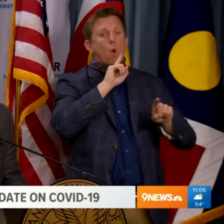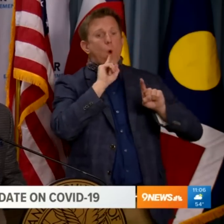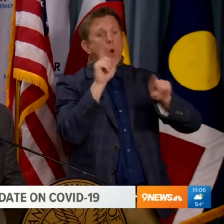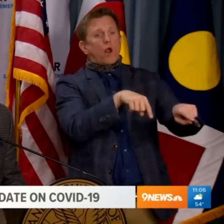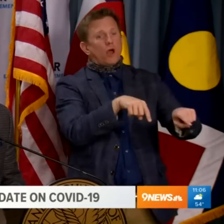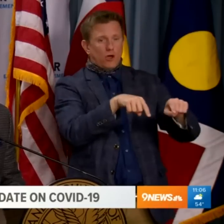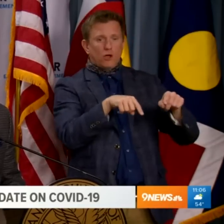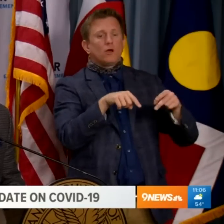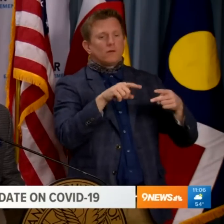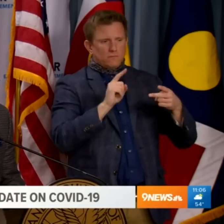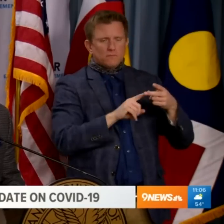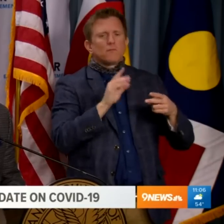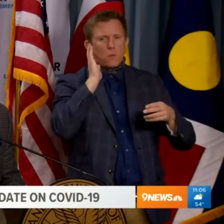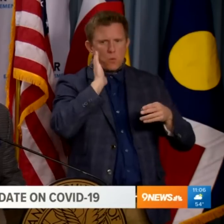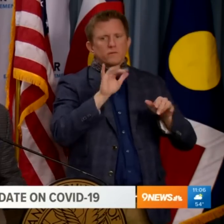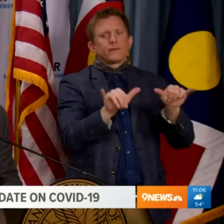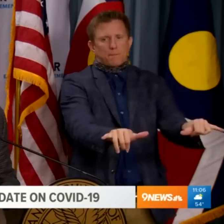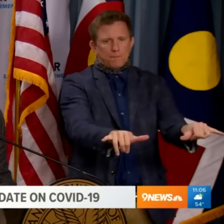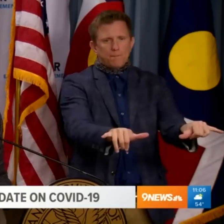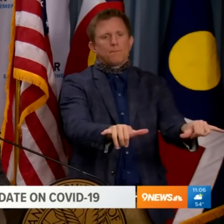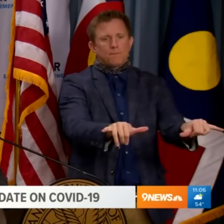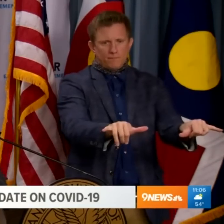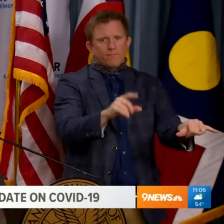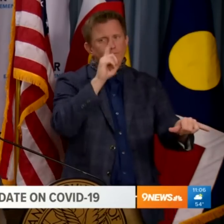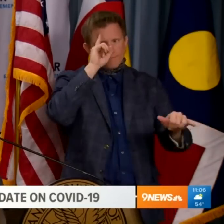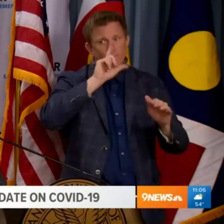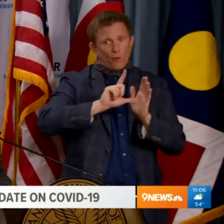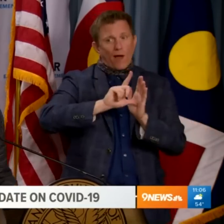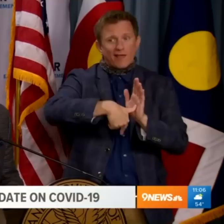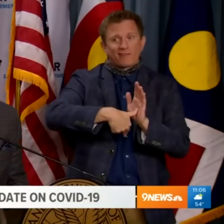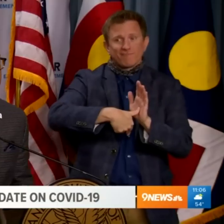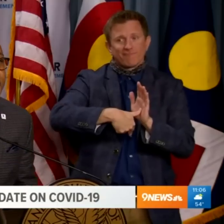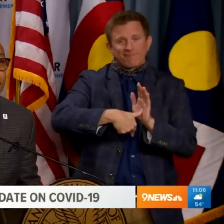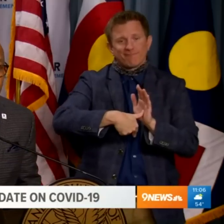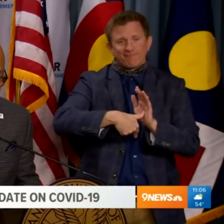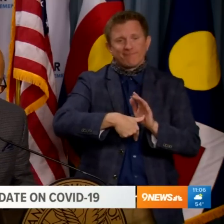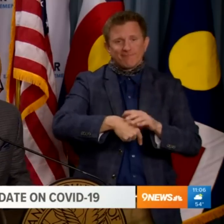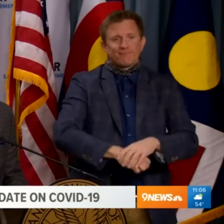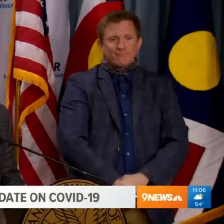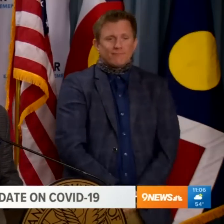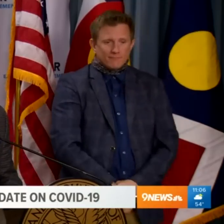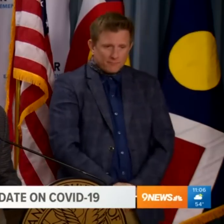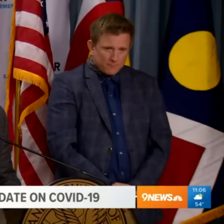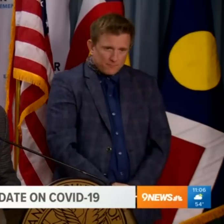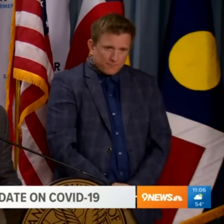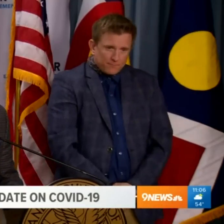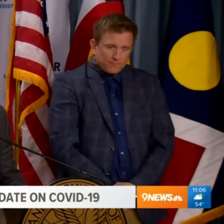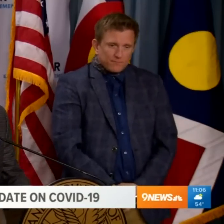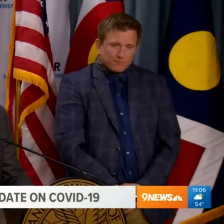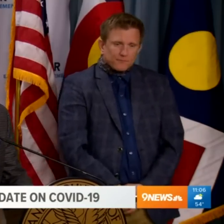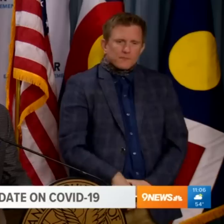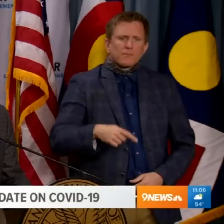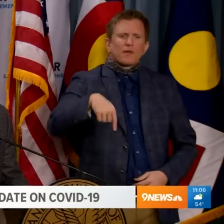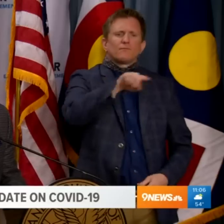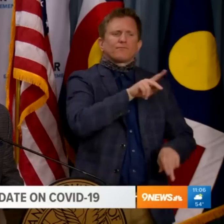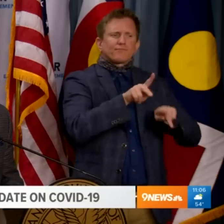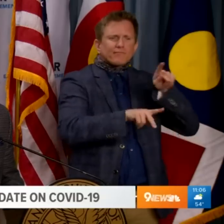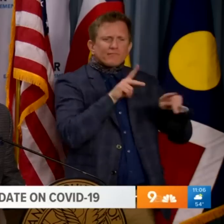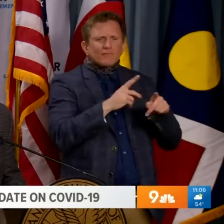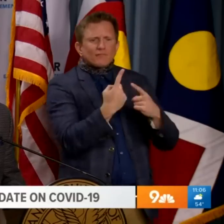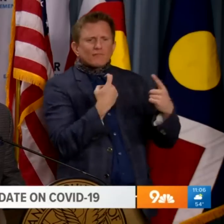large gatherings and large events in our city. And we will have more details on that hopefully by the end of this week. And again, we